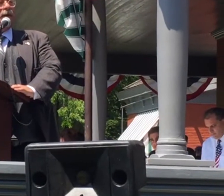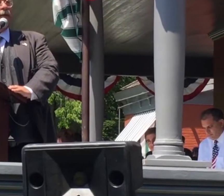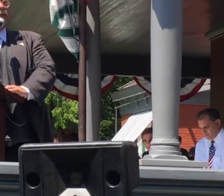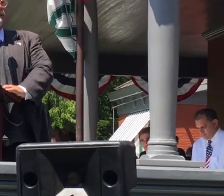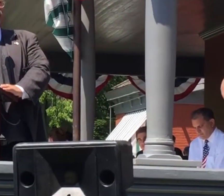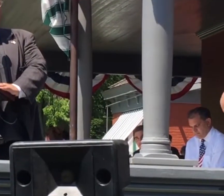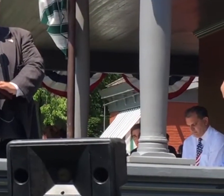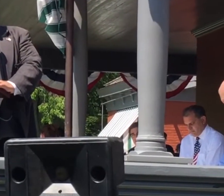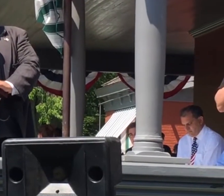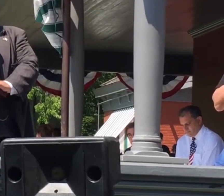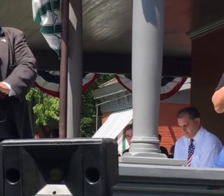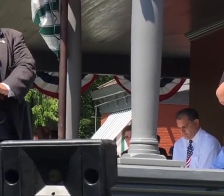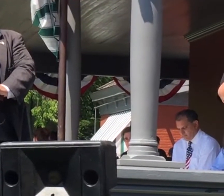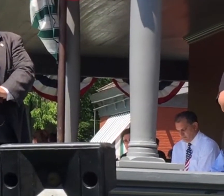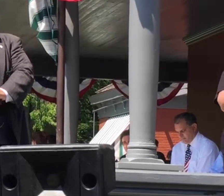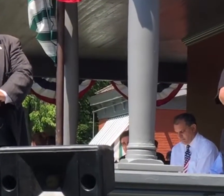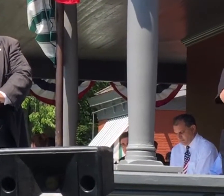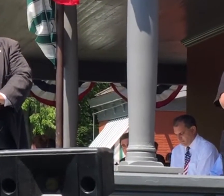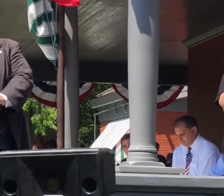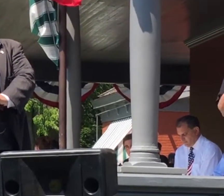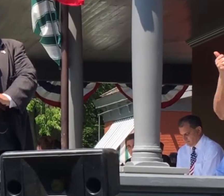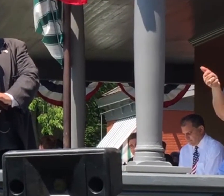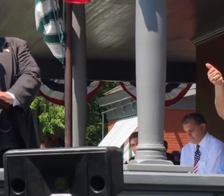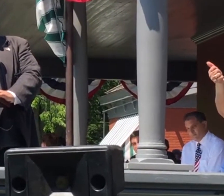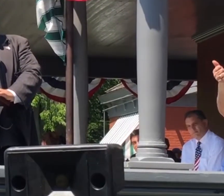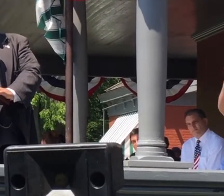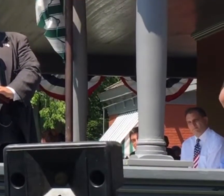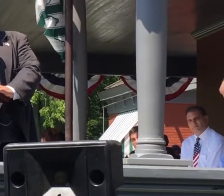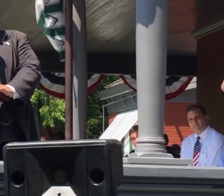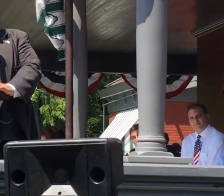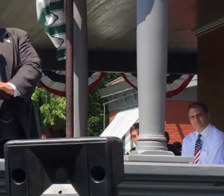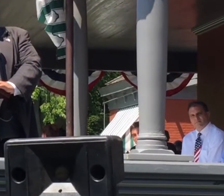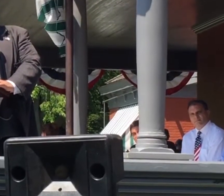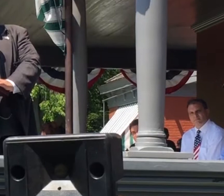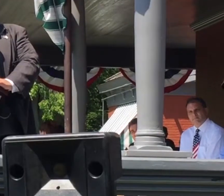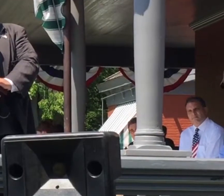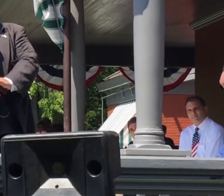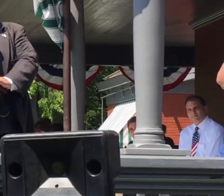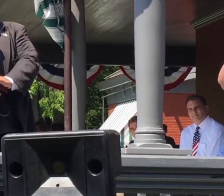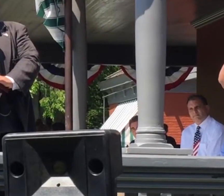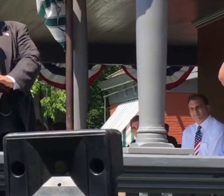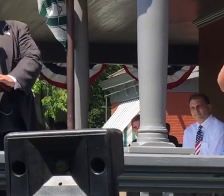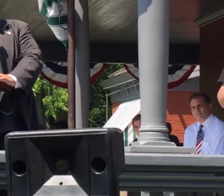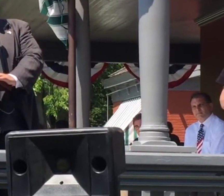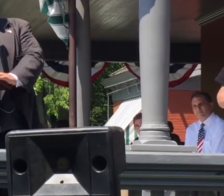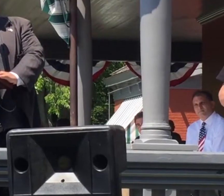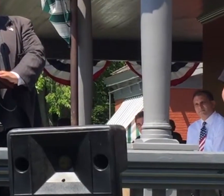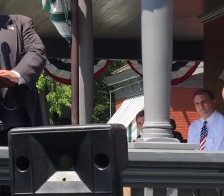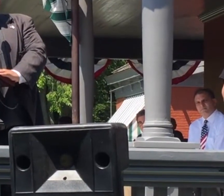those women are taking their own lives. And that is a tragedy.